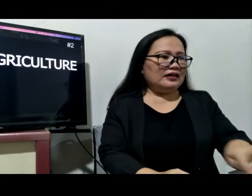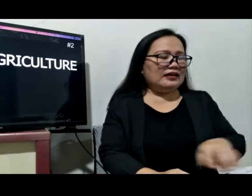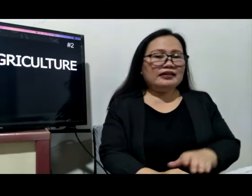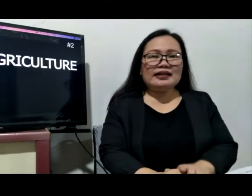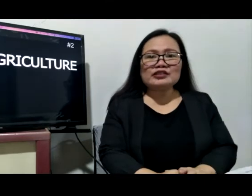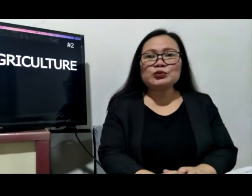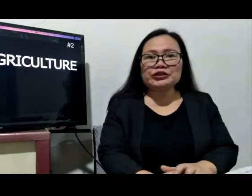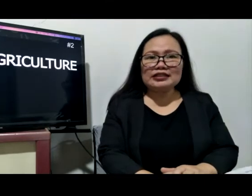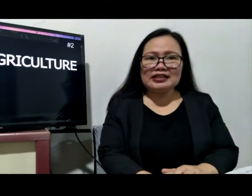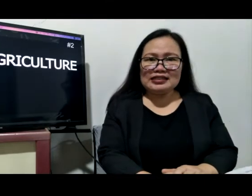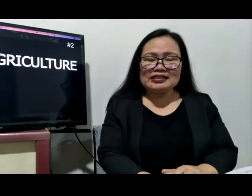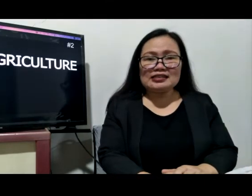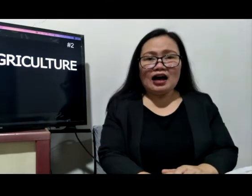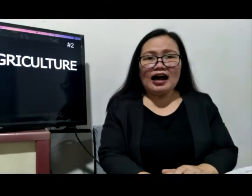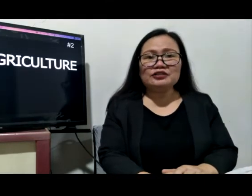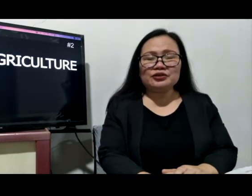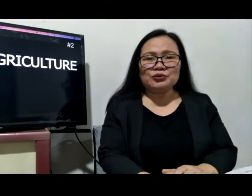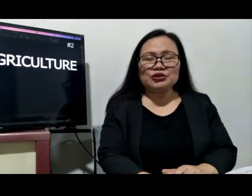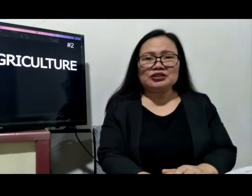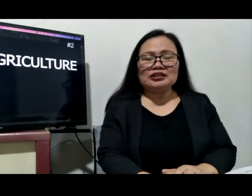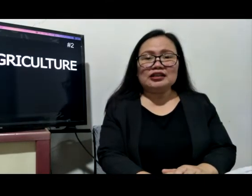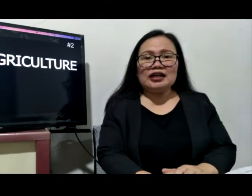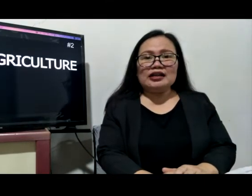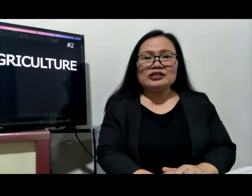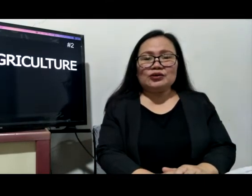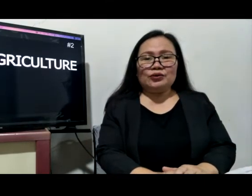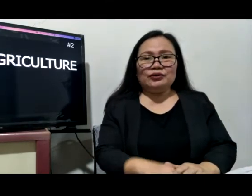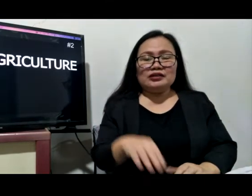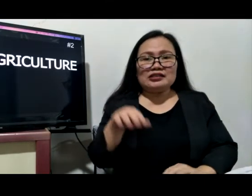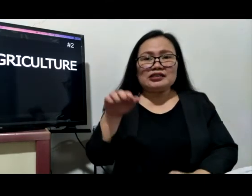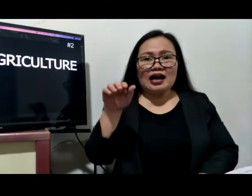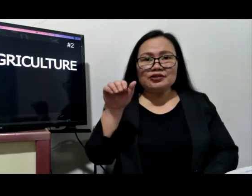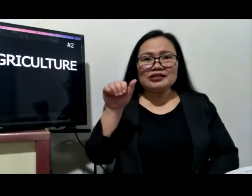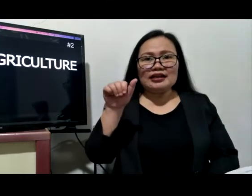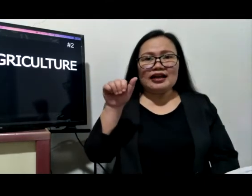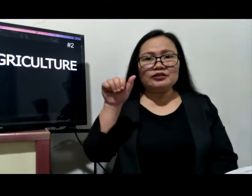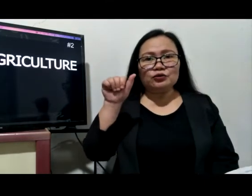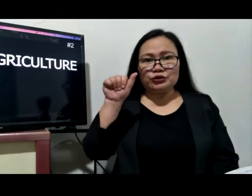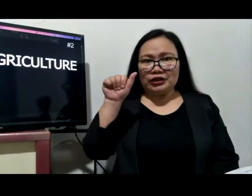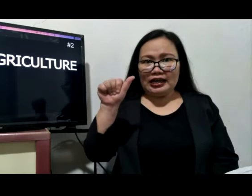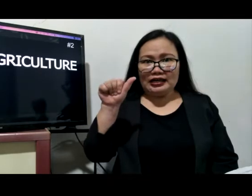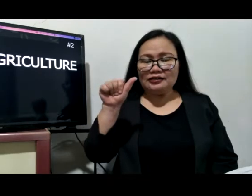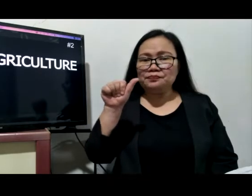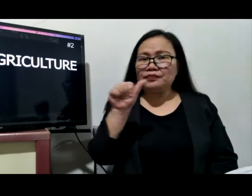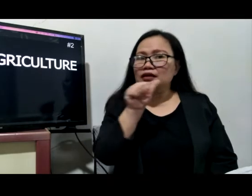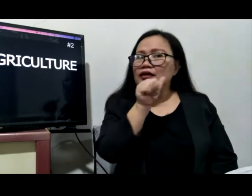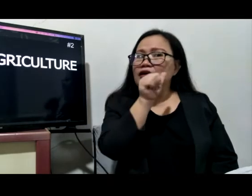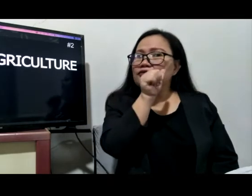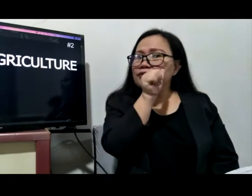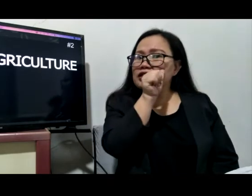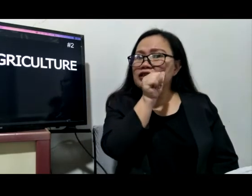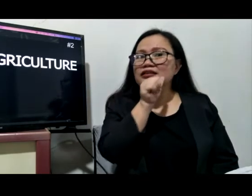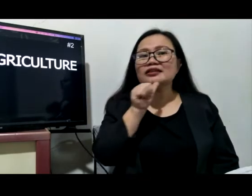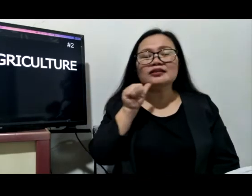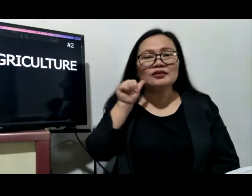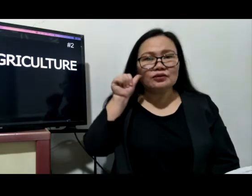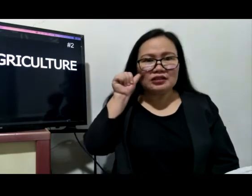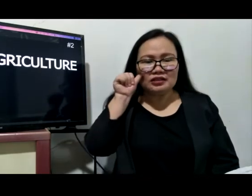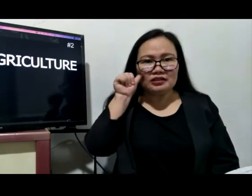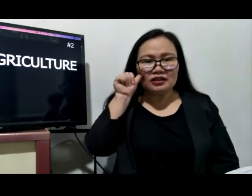The next word is agriculture. So this is how you sign agriculture. A from here to here.